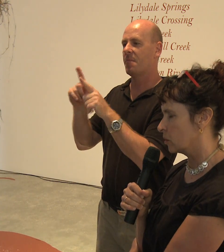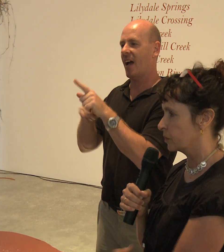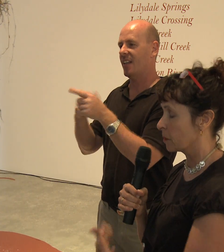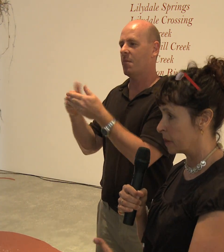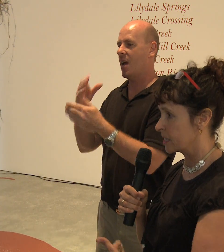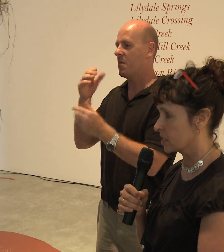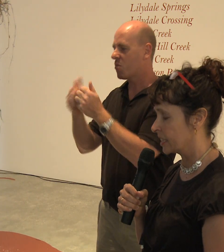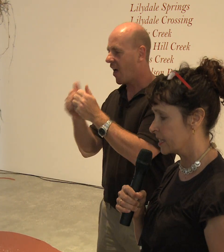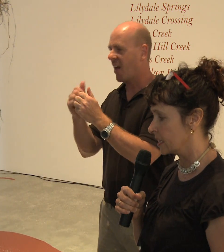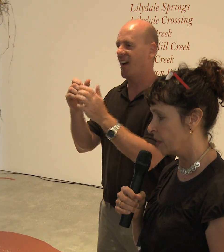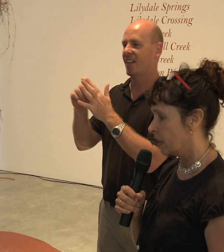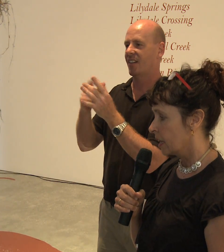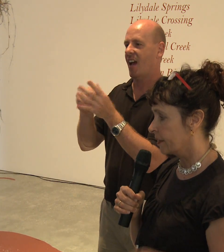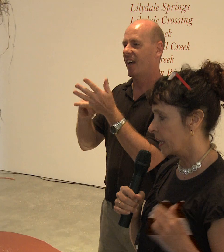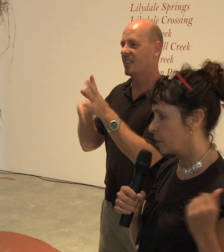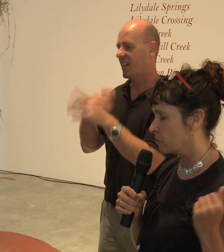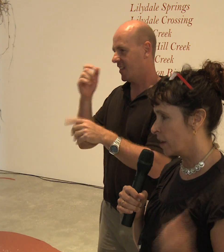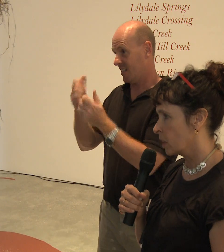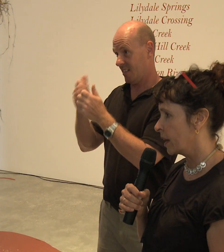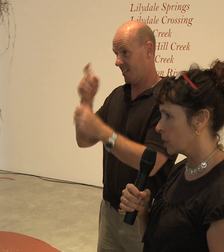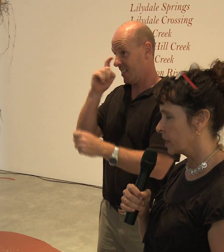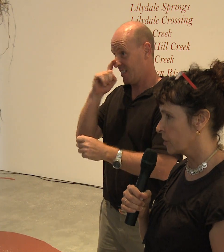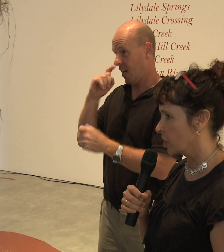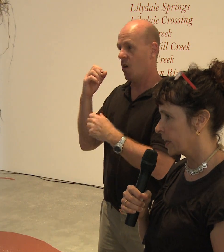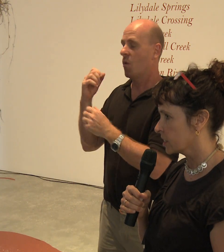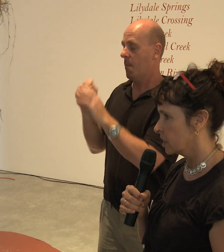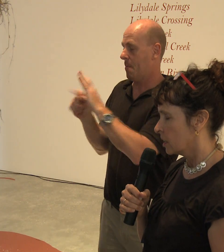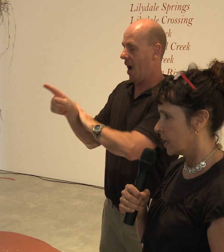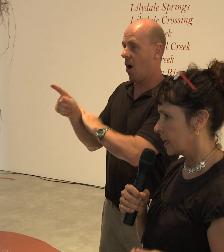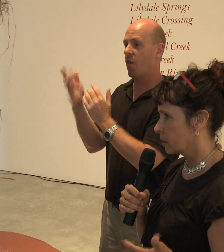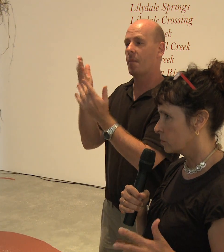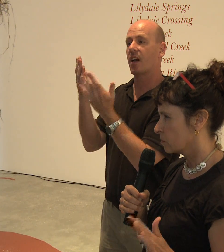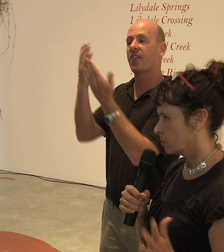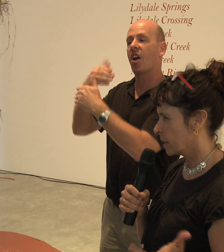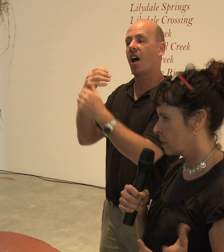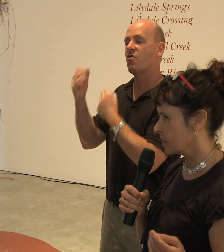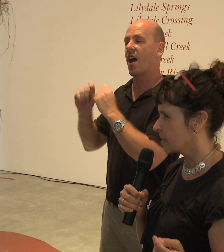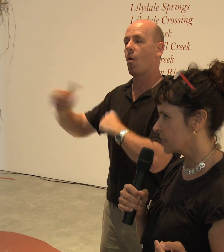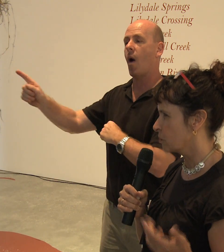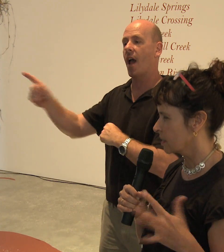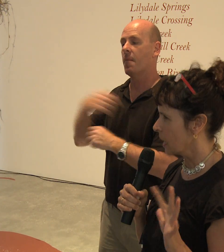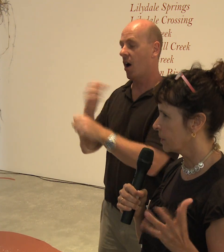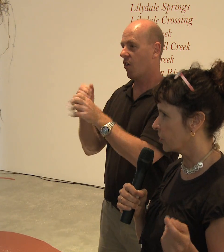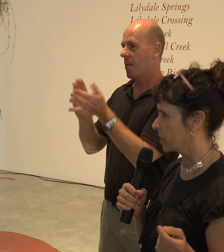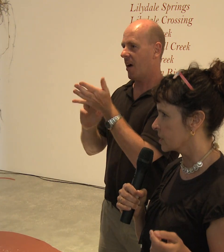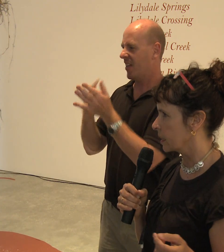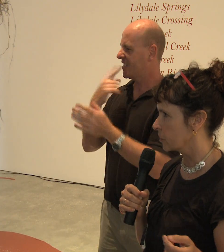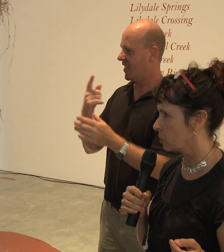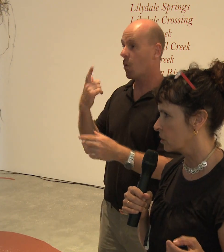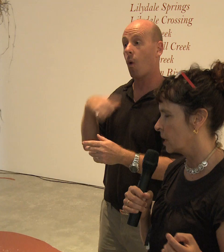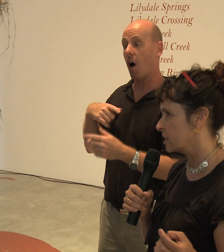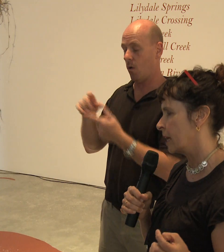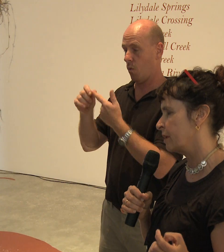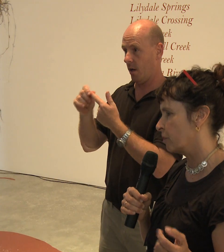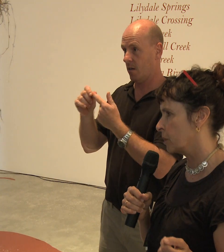Daisy, or baby sister Daisy, and they went running away in the middle of the night. My grandmother says it was a couple of things. They